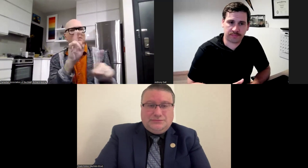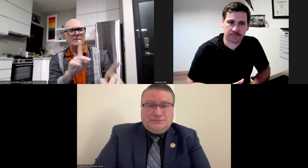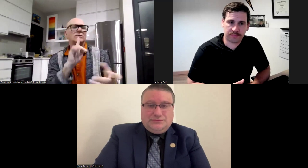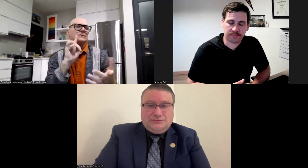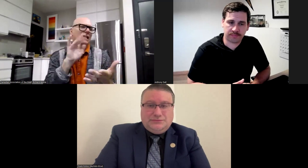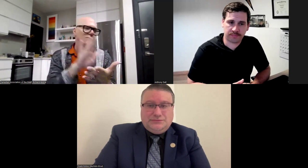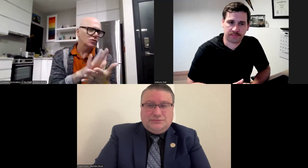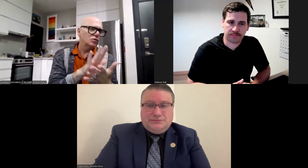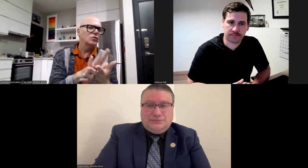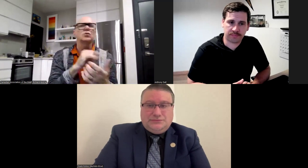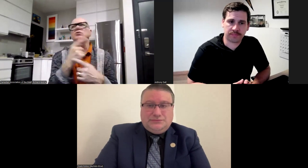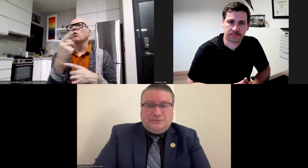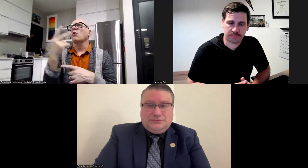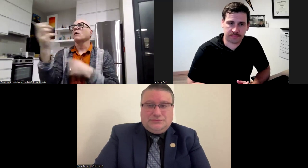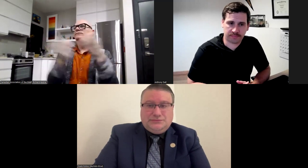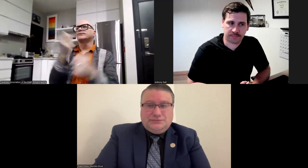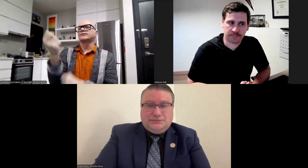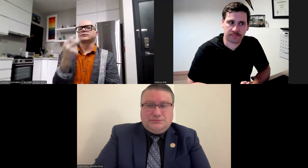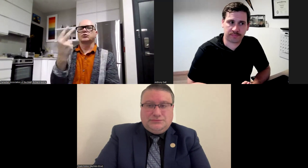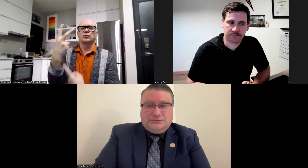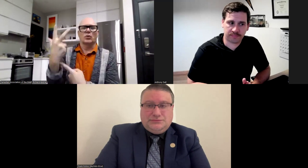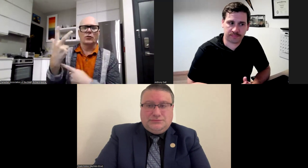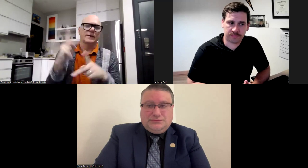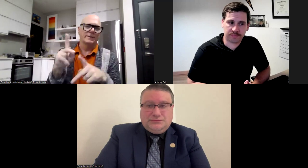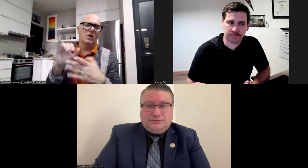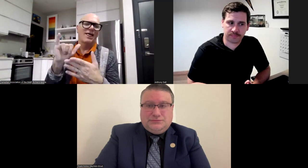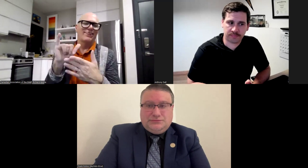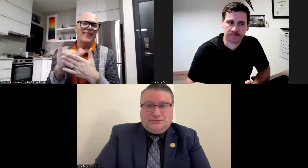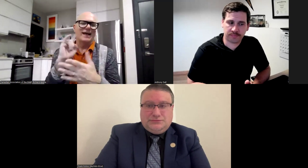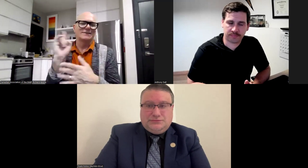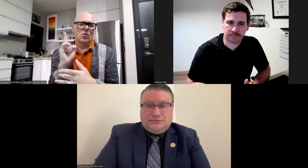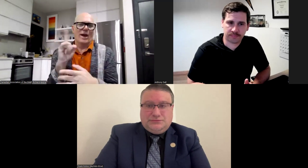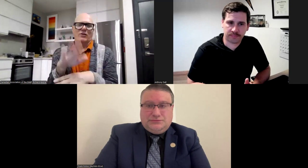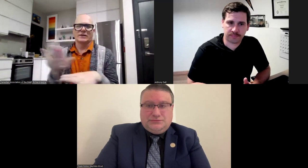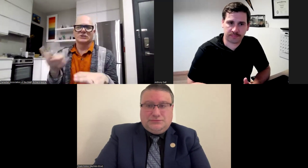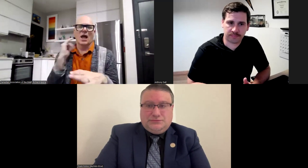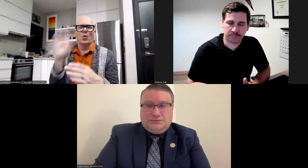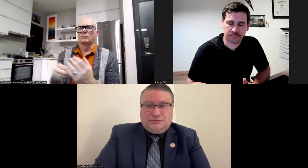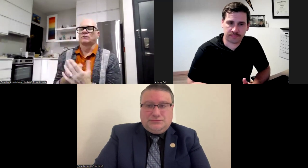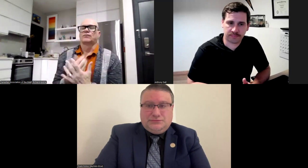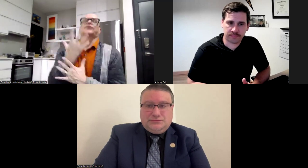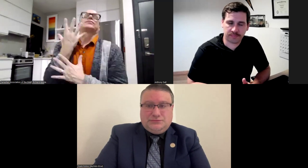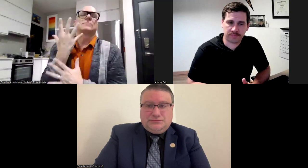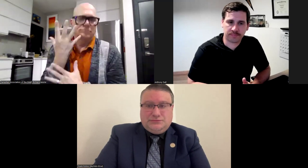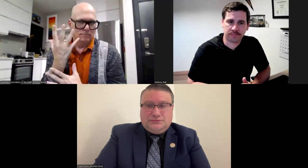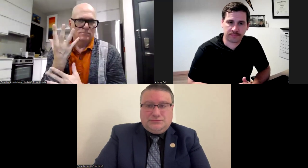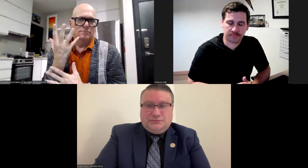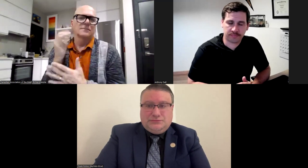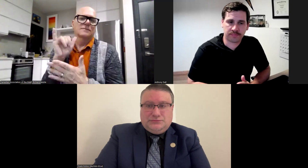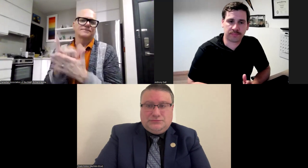who are deaf or hard of hearing who are using sign language, who, I mean, even if you're able to get 2 or 3 individuals together,